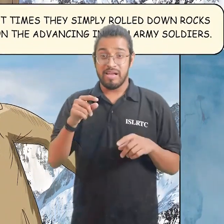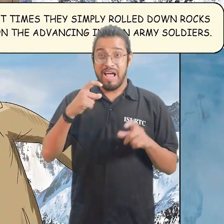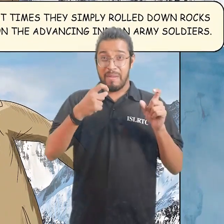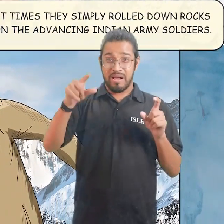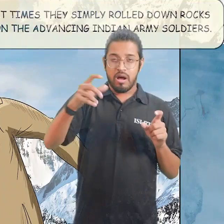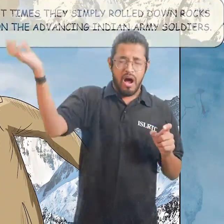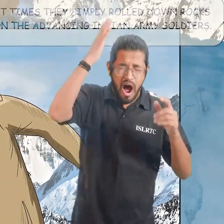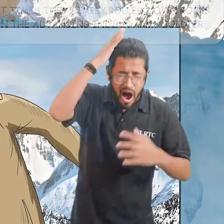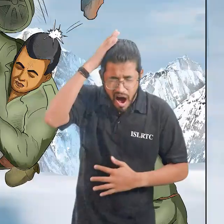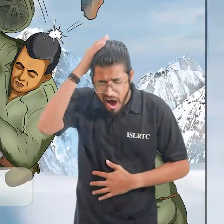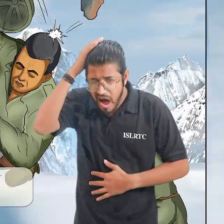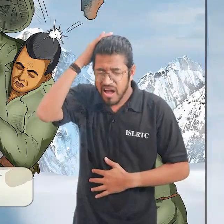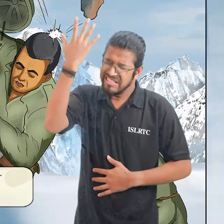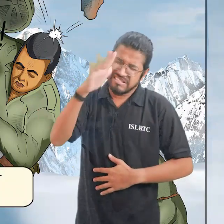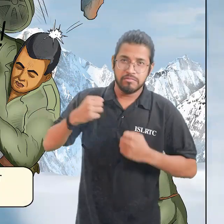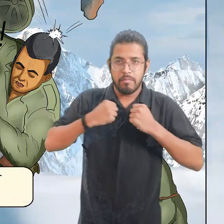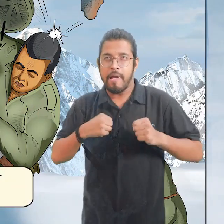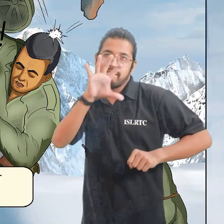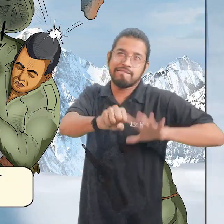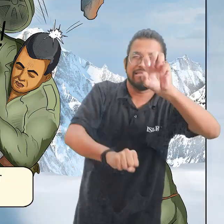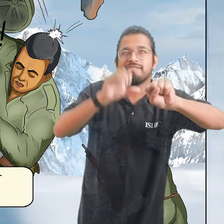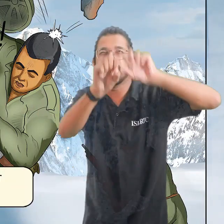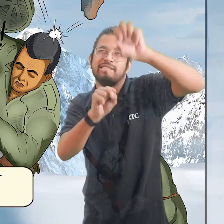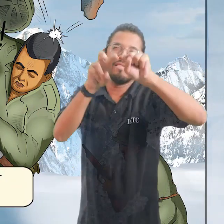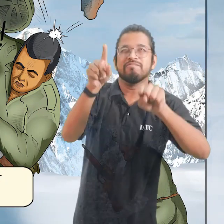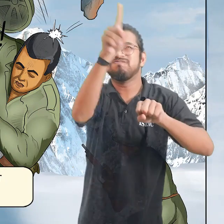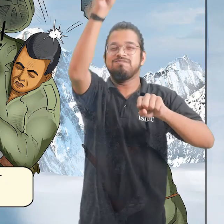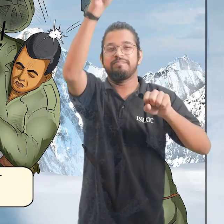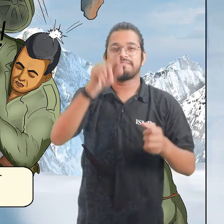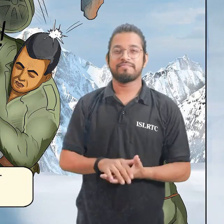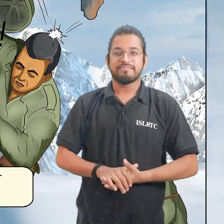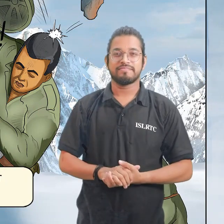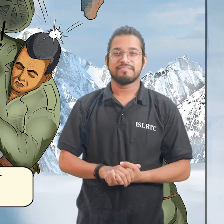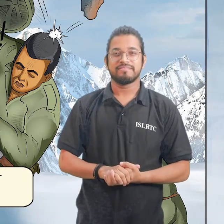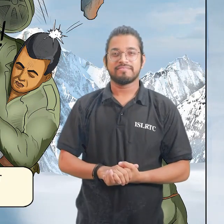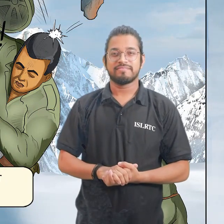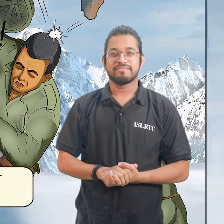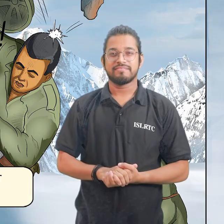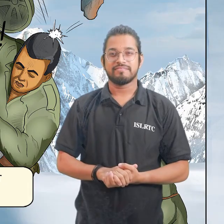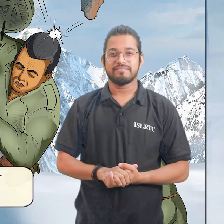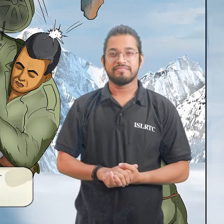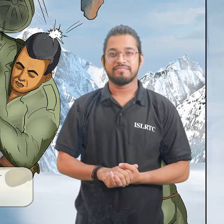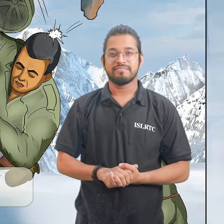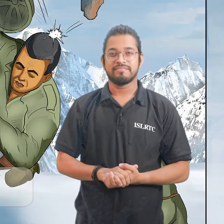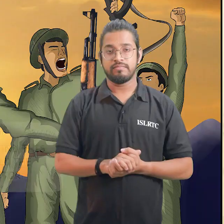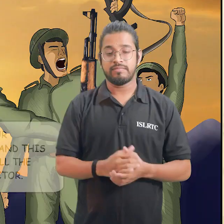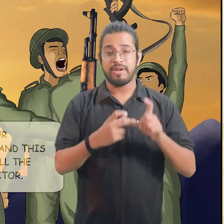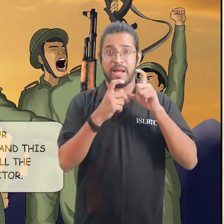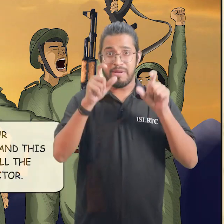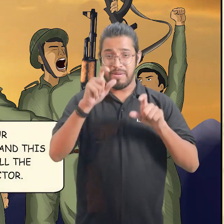Indian army soldiers. Yet, the brave Indian soldiers kept climbing against all